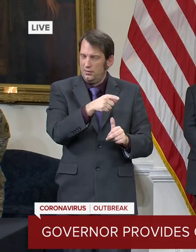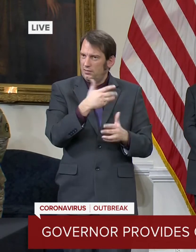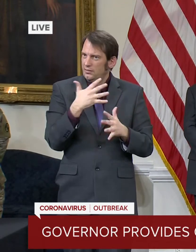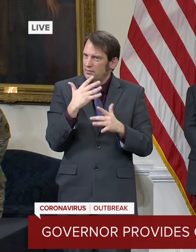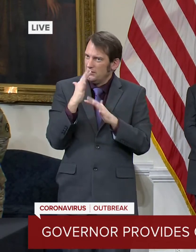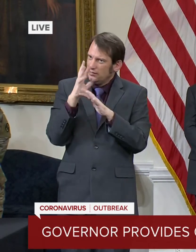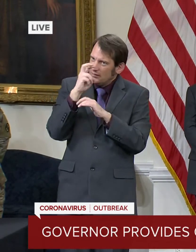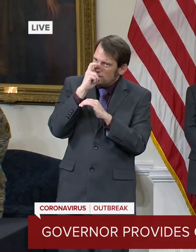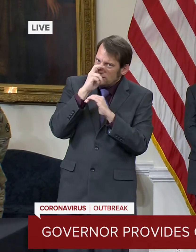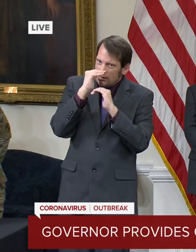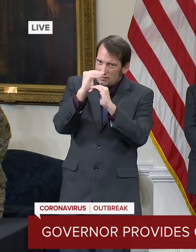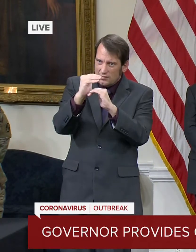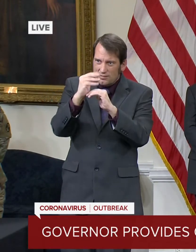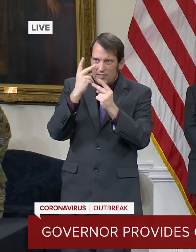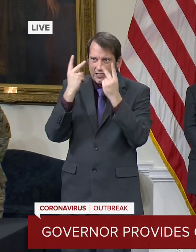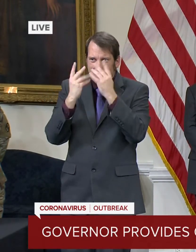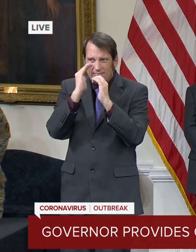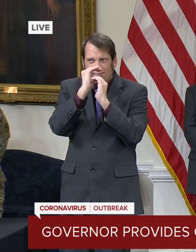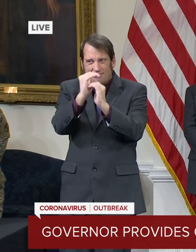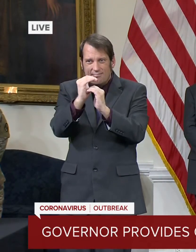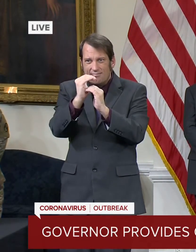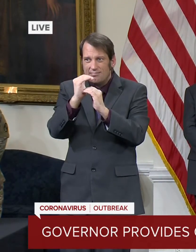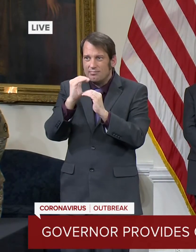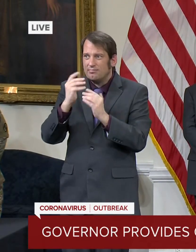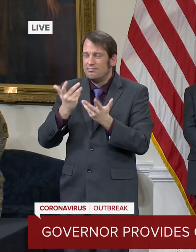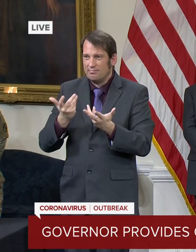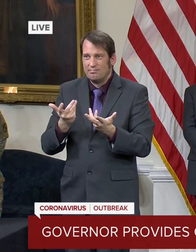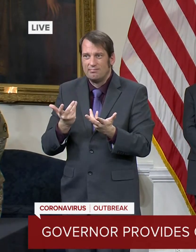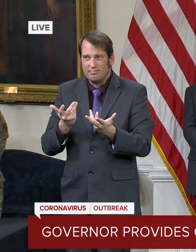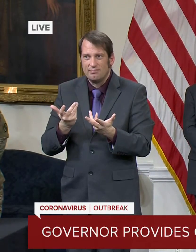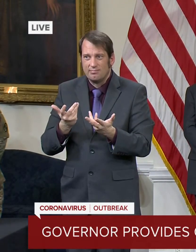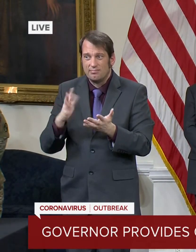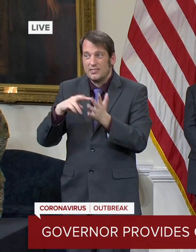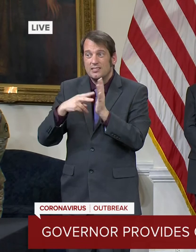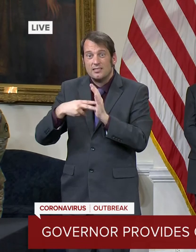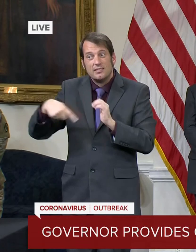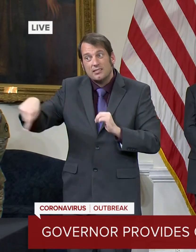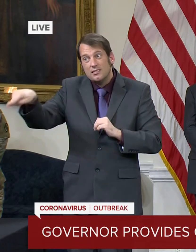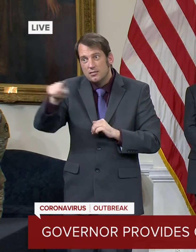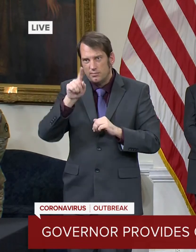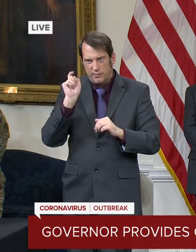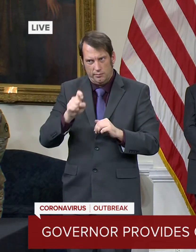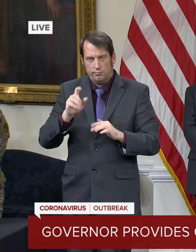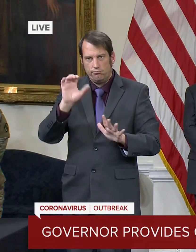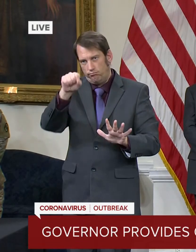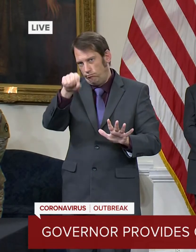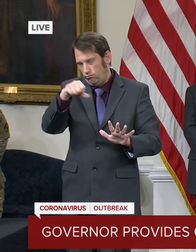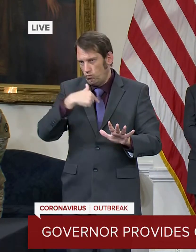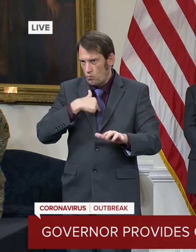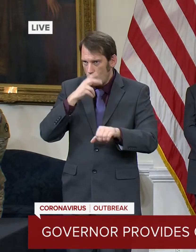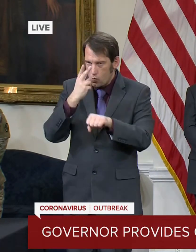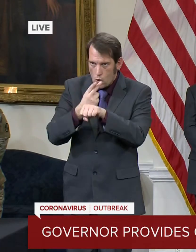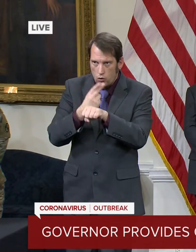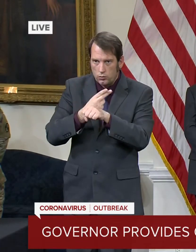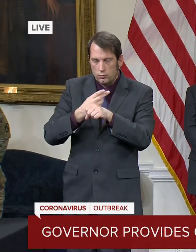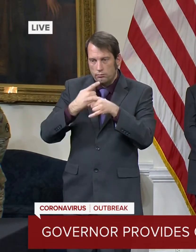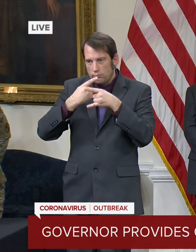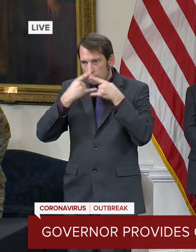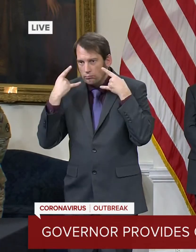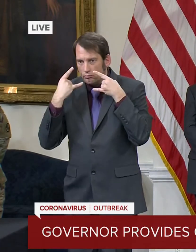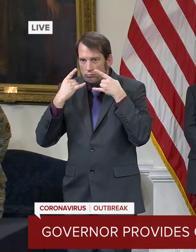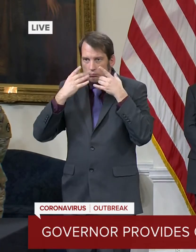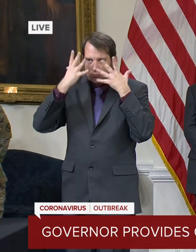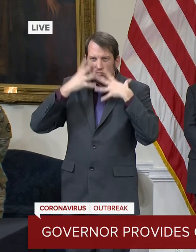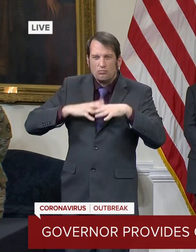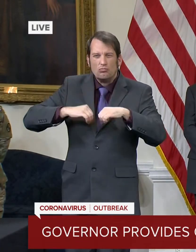policies, facilities must confirm that personal protective equipment supplies are sufficient and